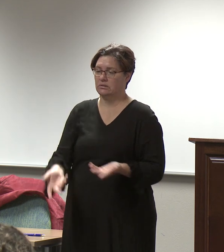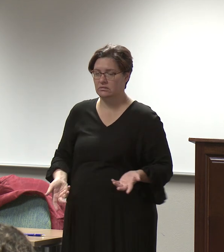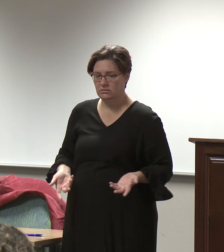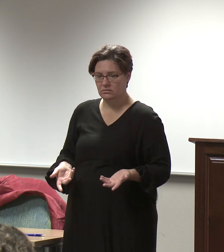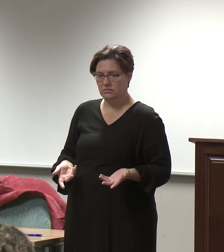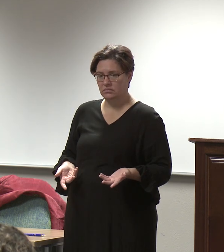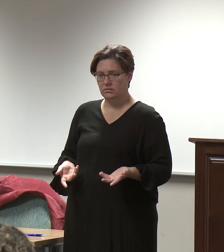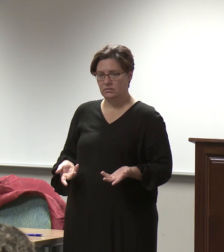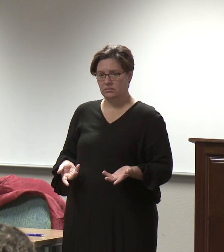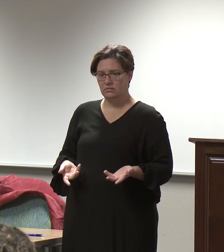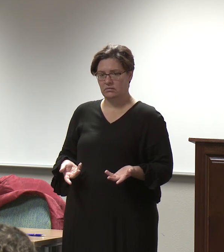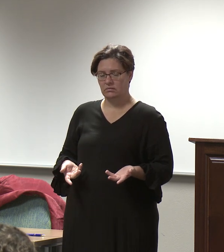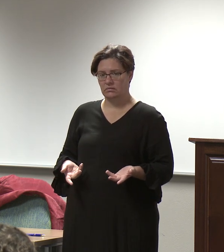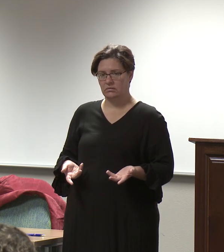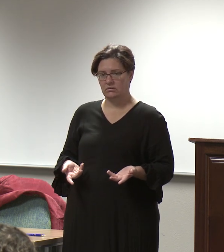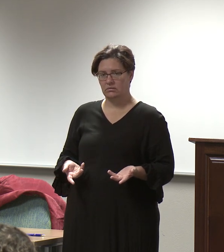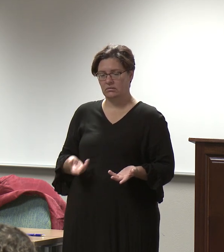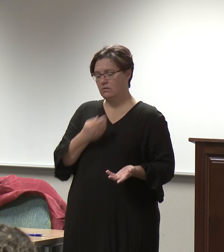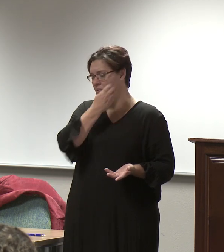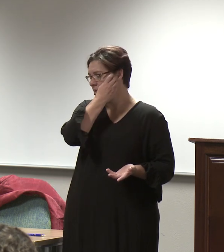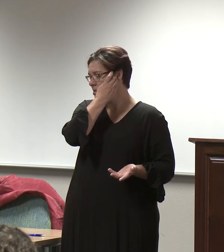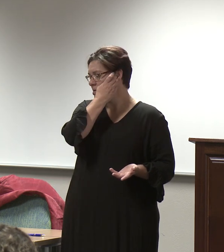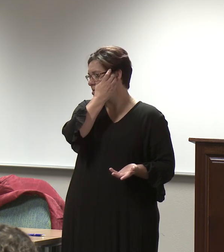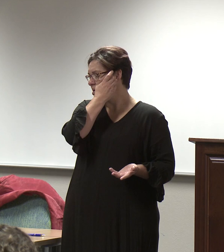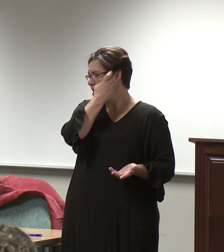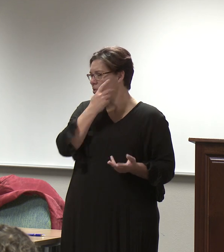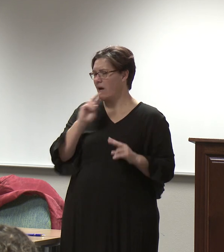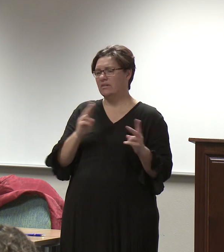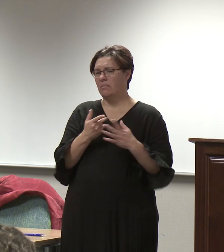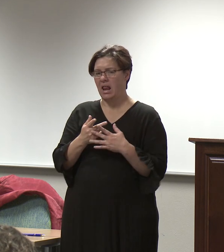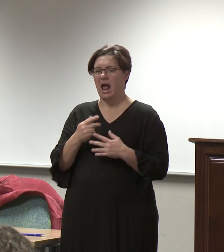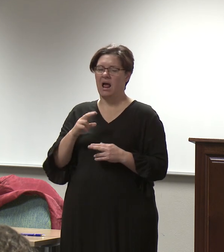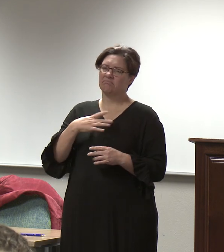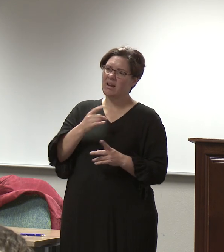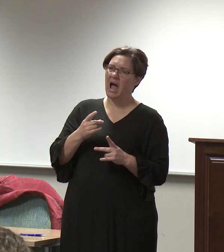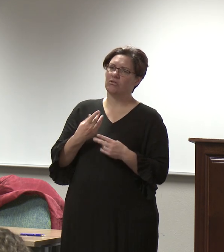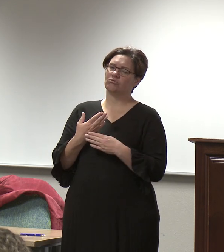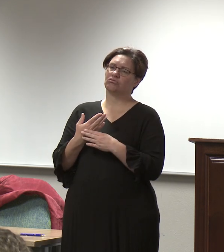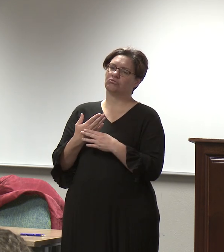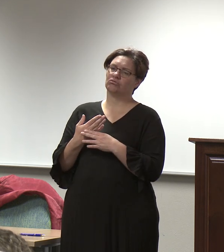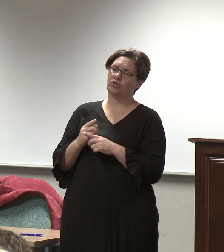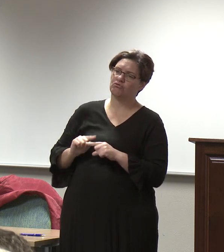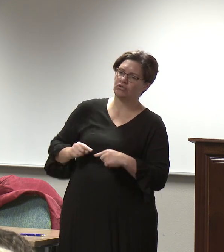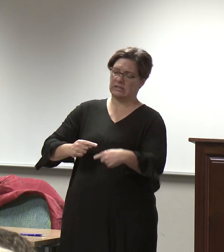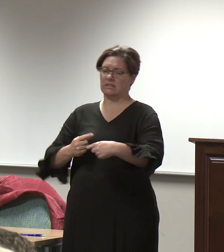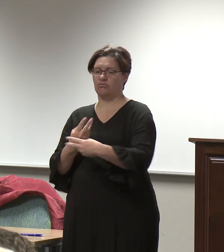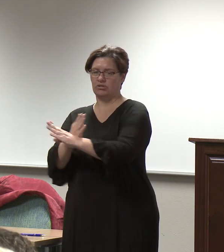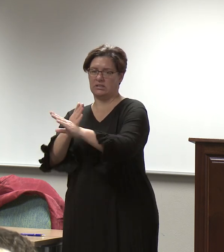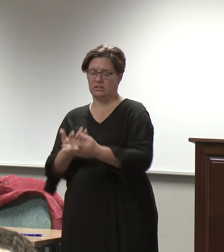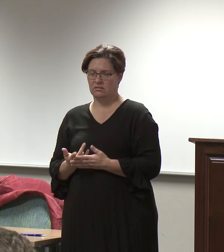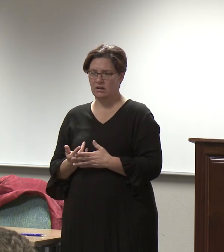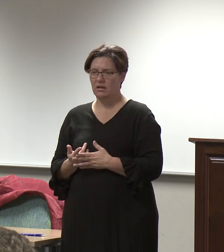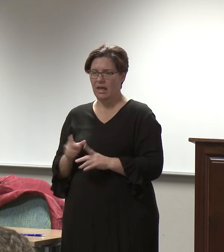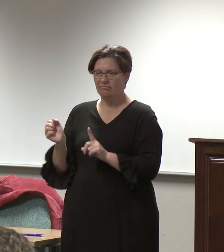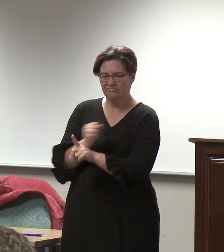That's the only word that I find problematic. I don't like victims, I like resistances. Victimhood is, they are